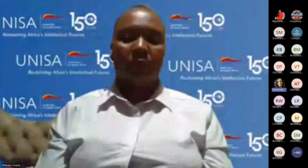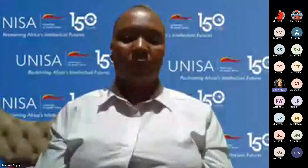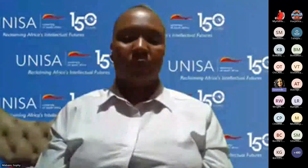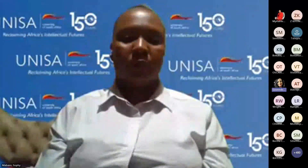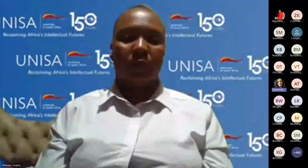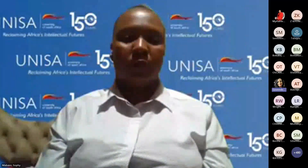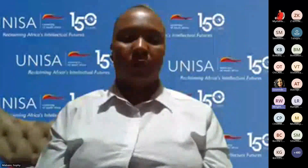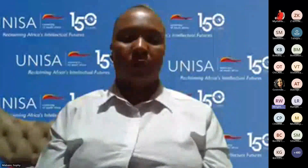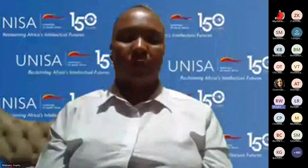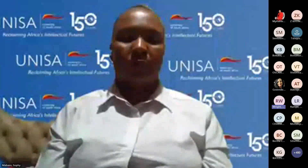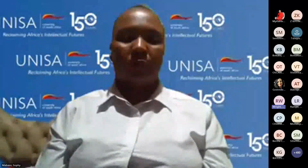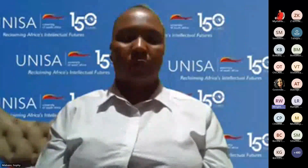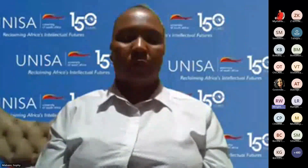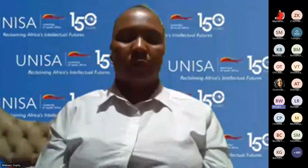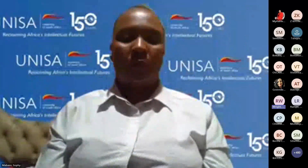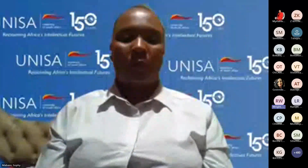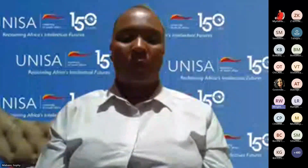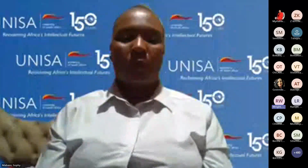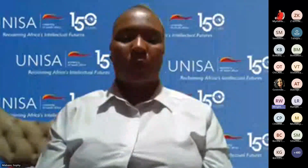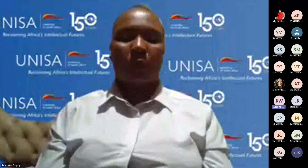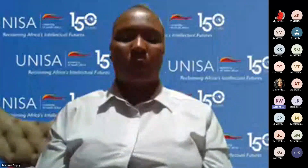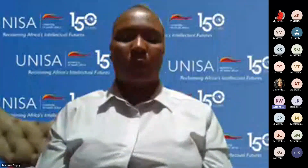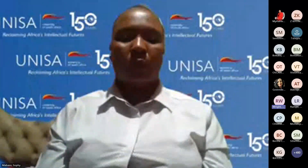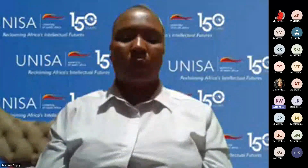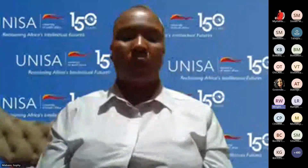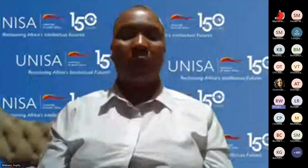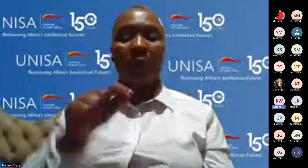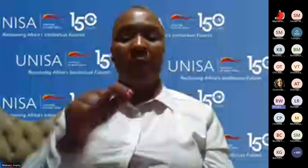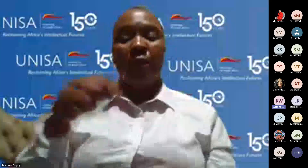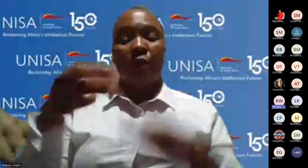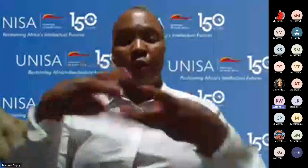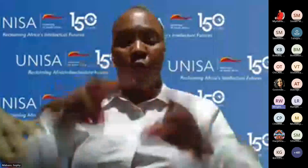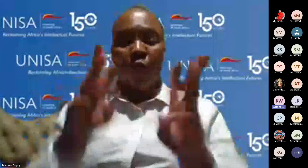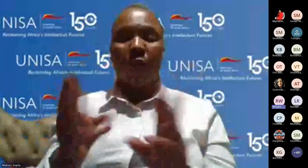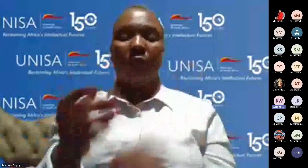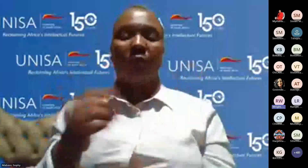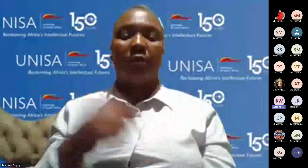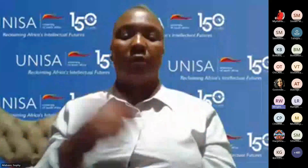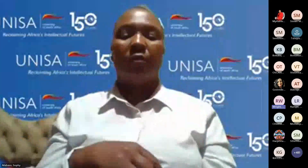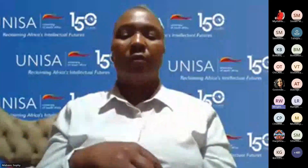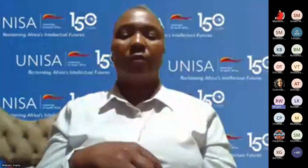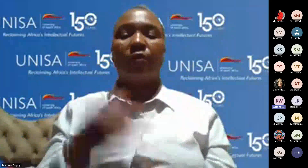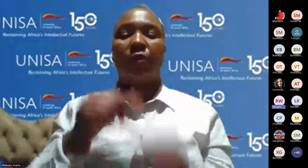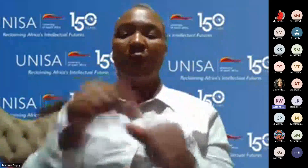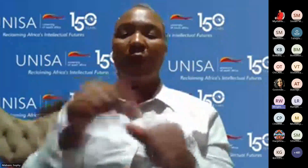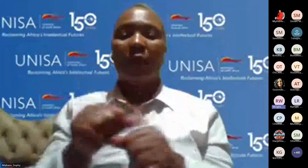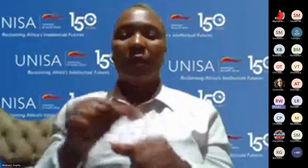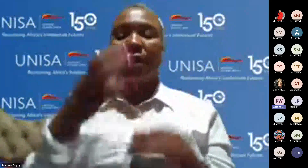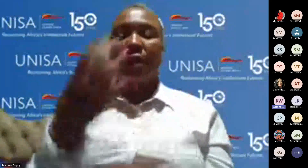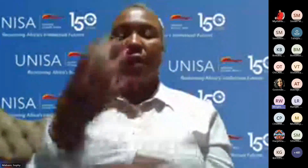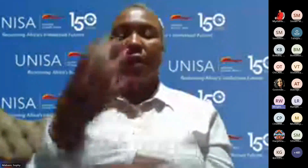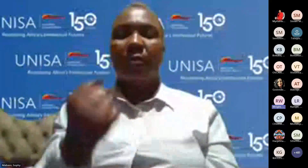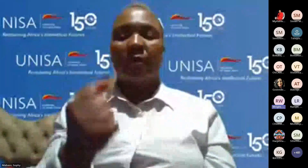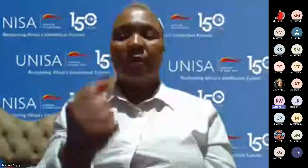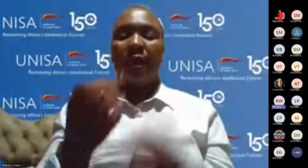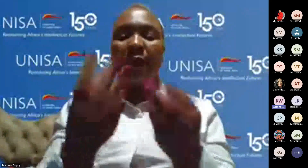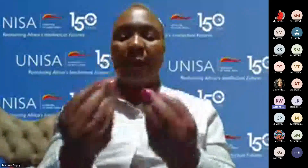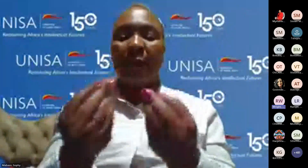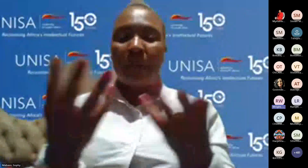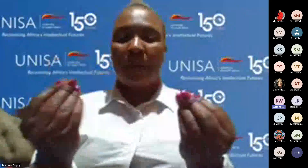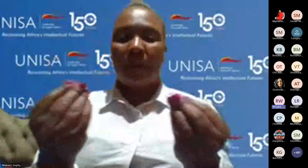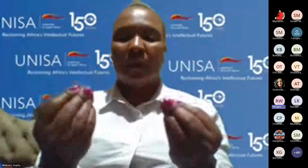Richard, you want to come in? Yes. So in that situation, the best is to keep the number, how